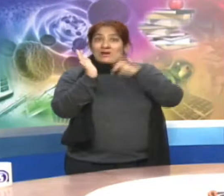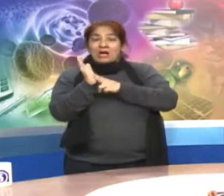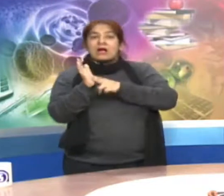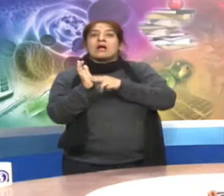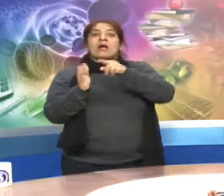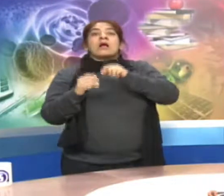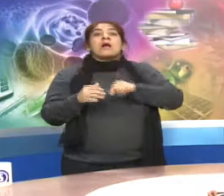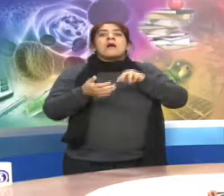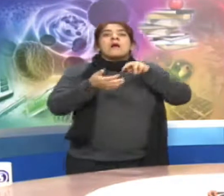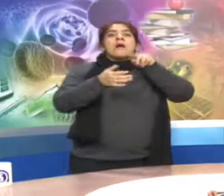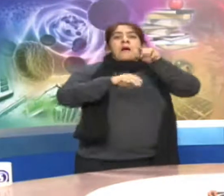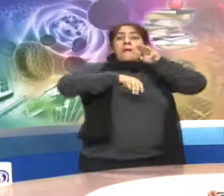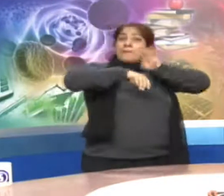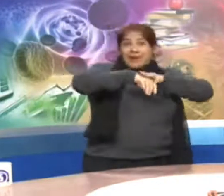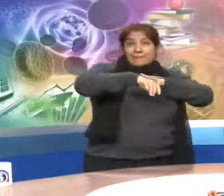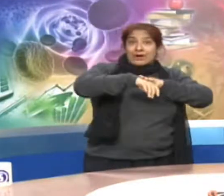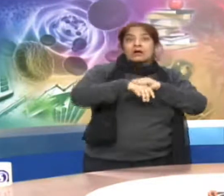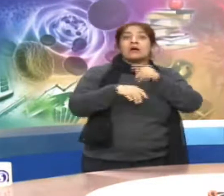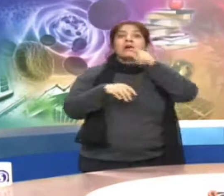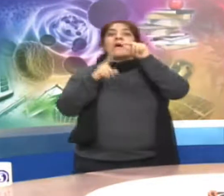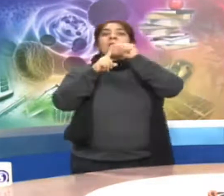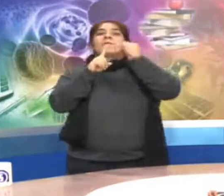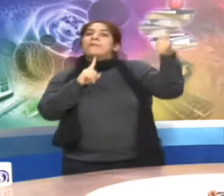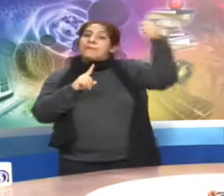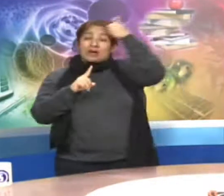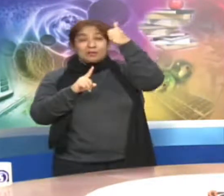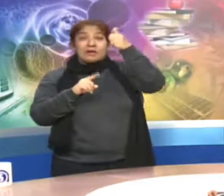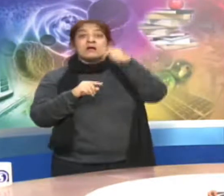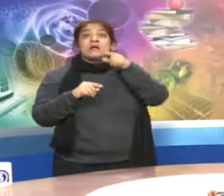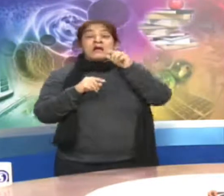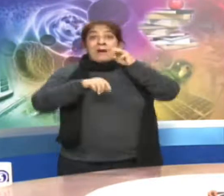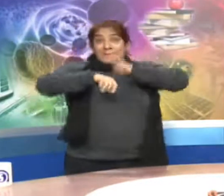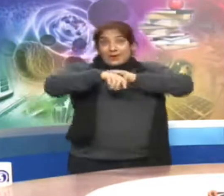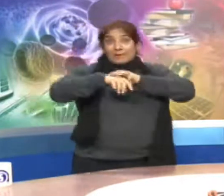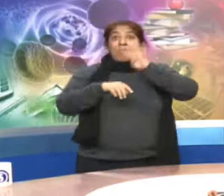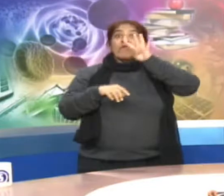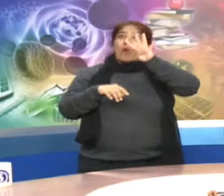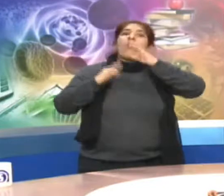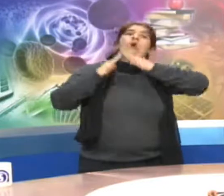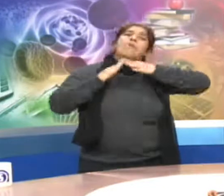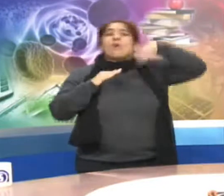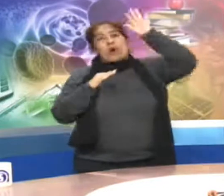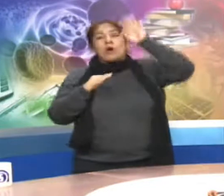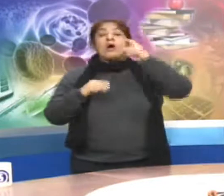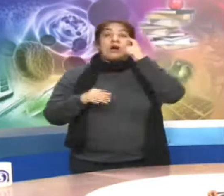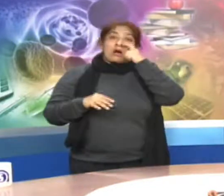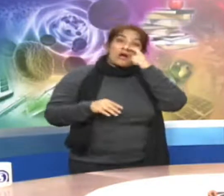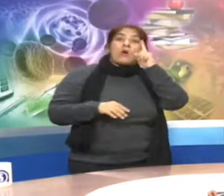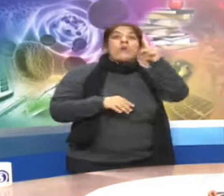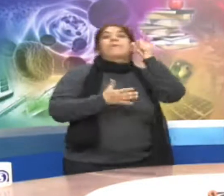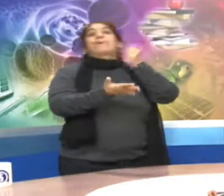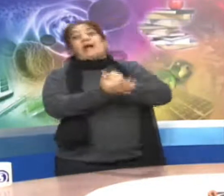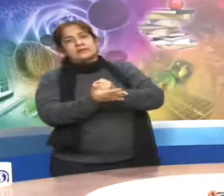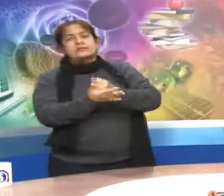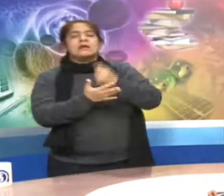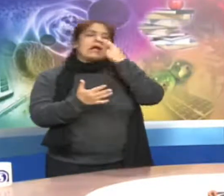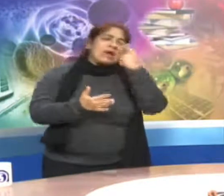So in National Commission, the members are more than 4 and 1 has to be a